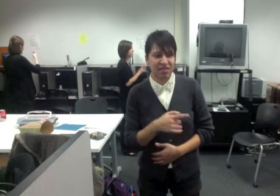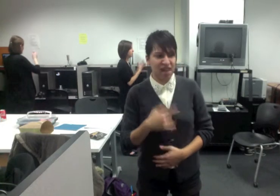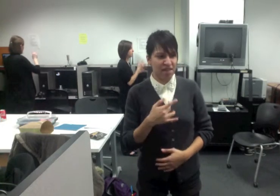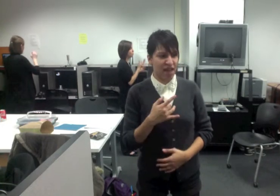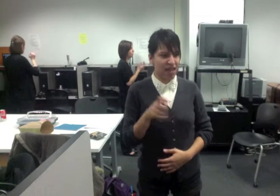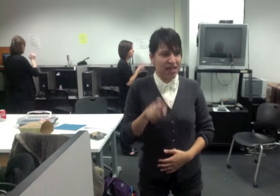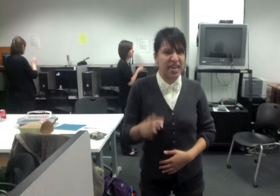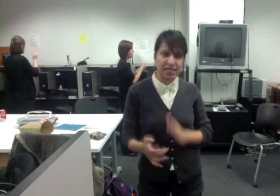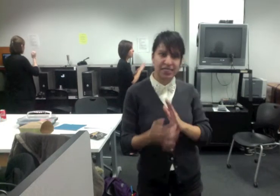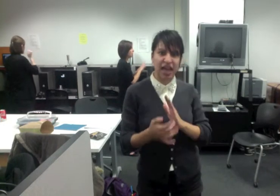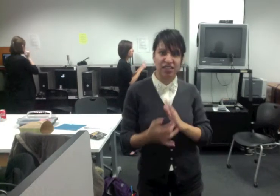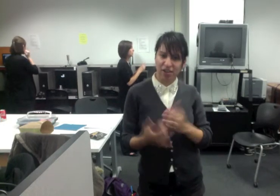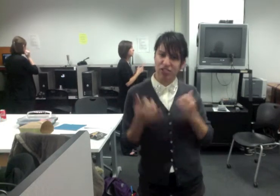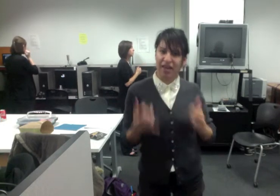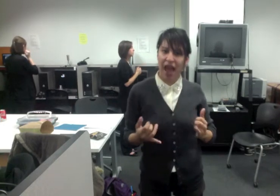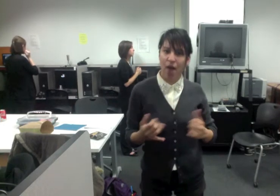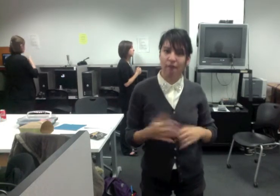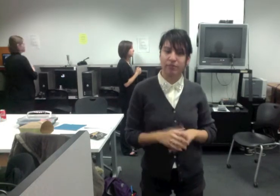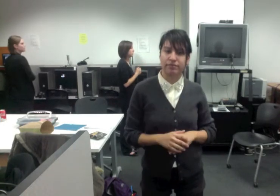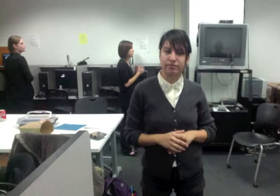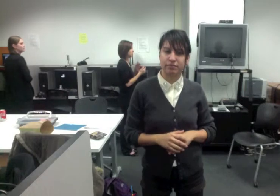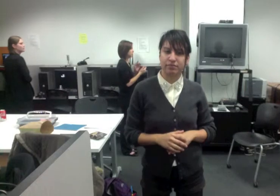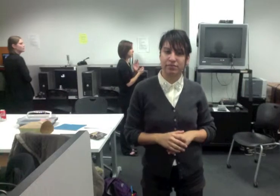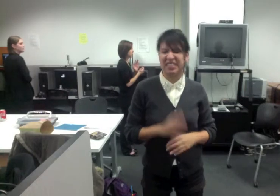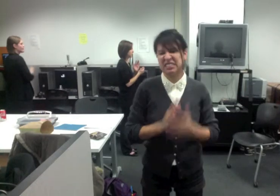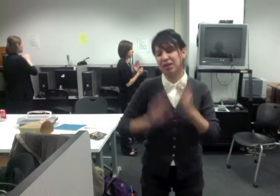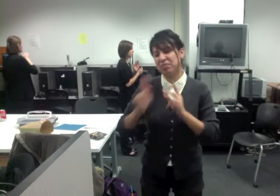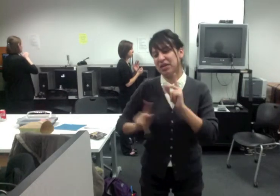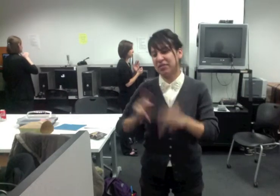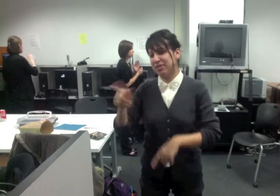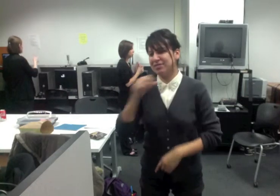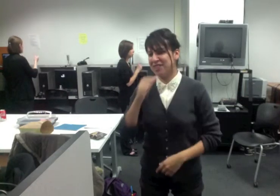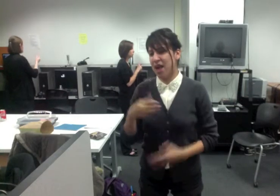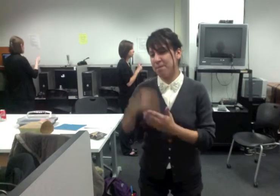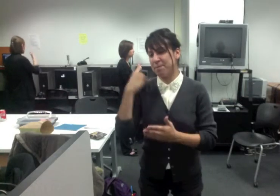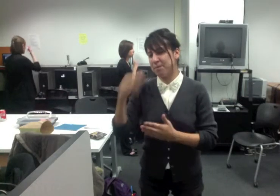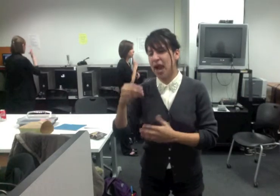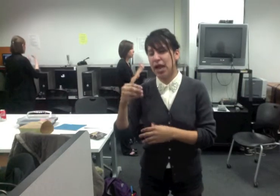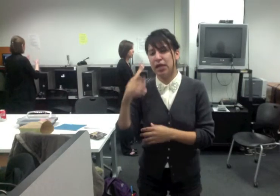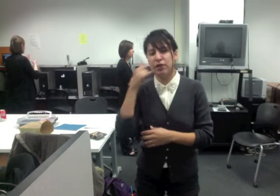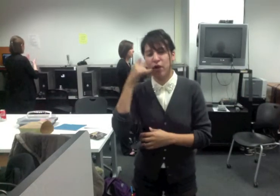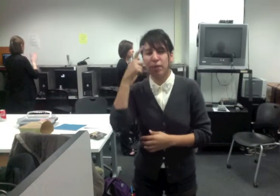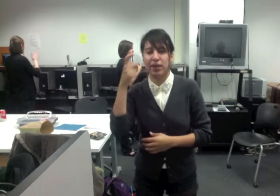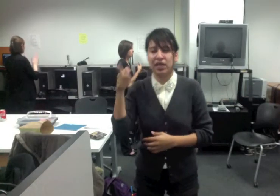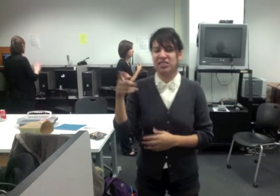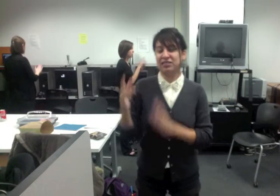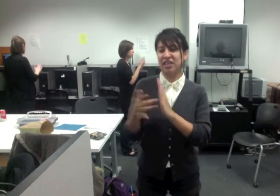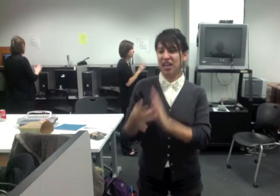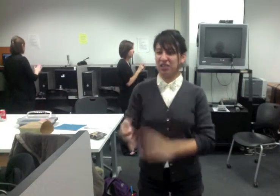way, they didn't do it because the technology was so great. They did it for themselves. It's because they wanted to be first. People